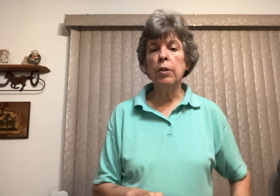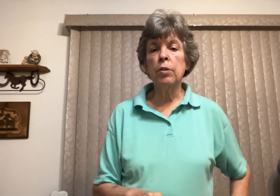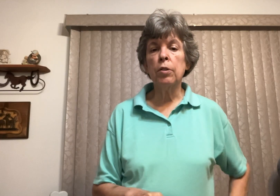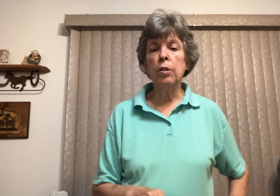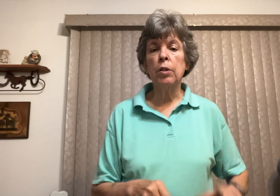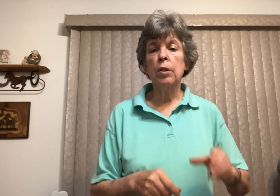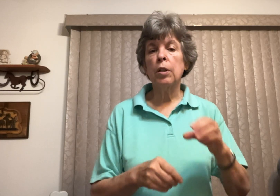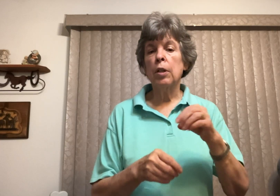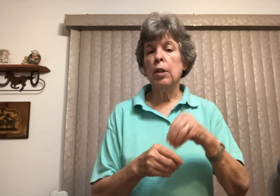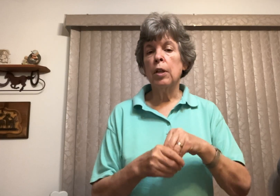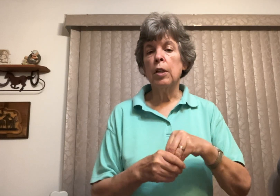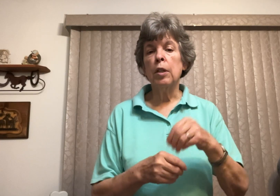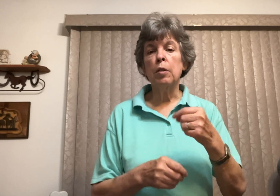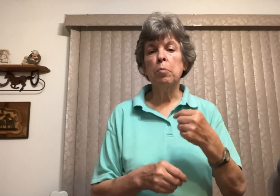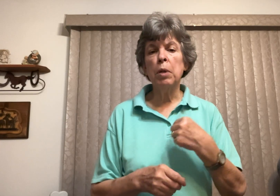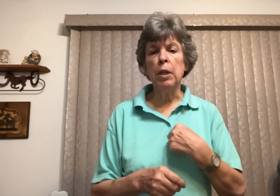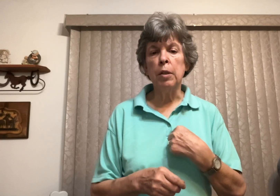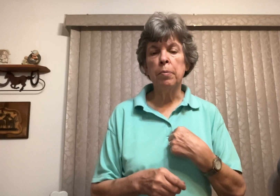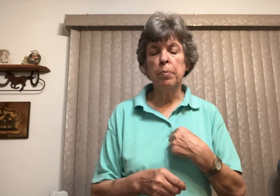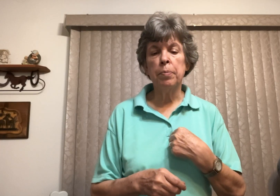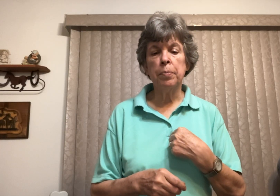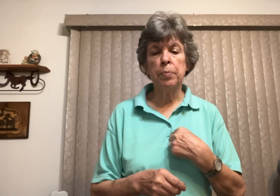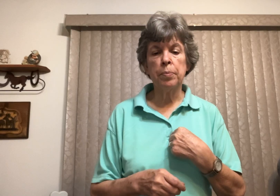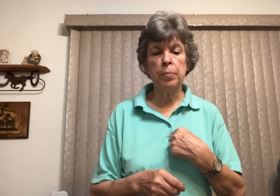Christ in me.